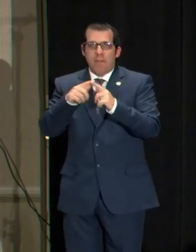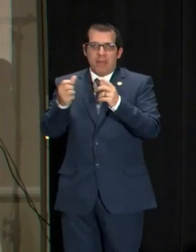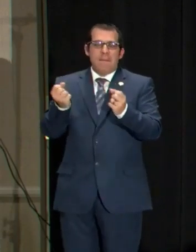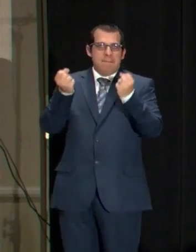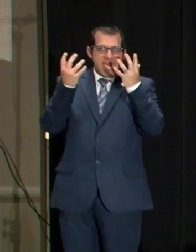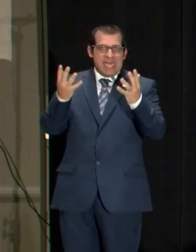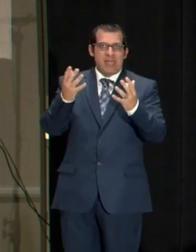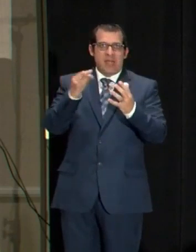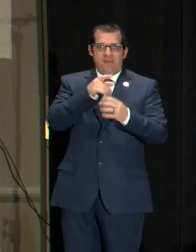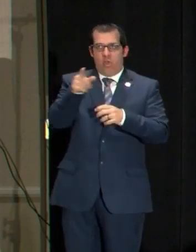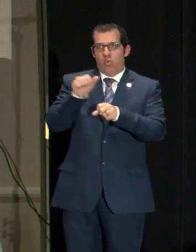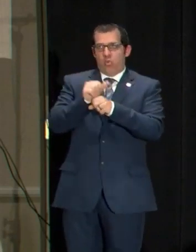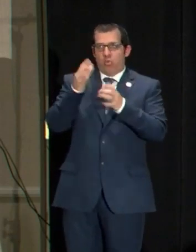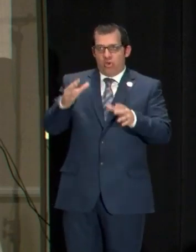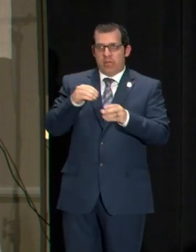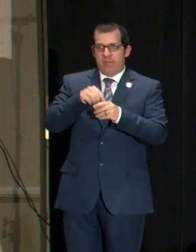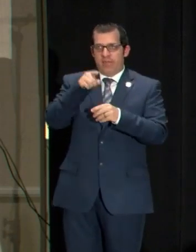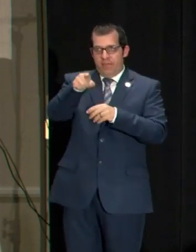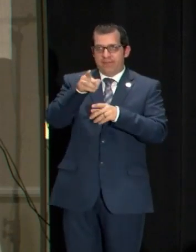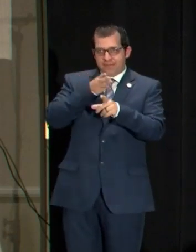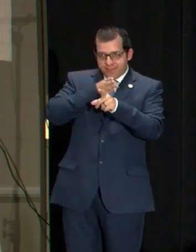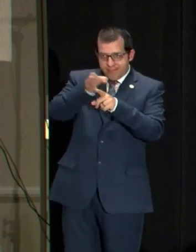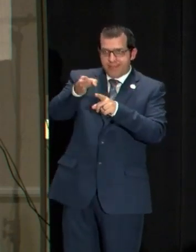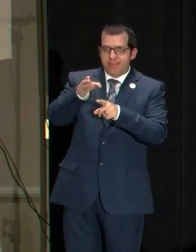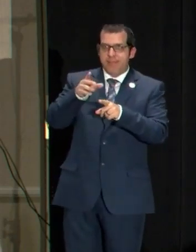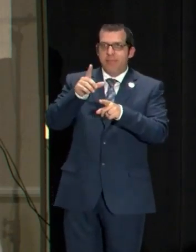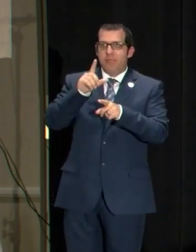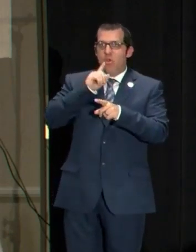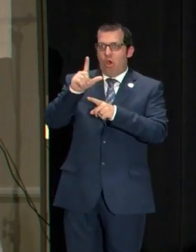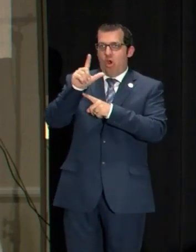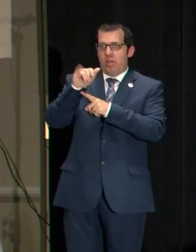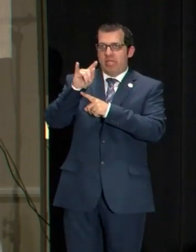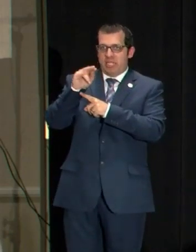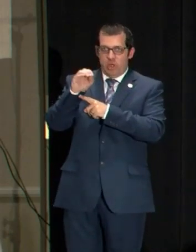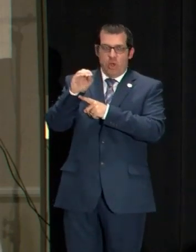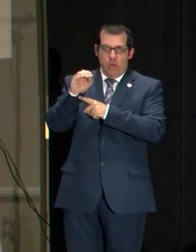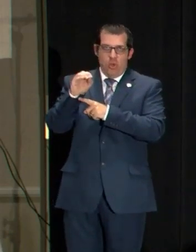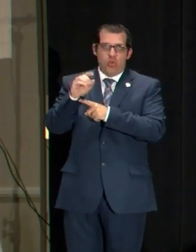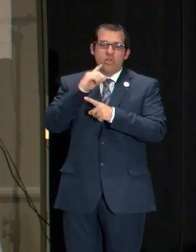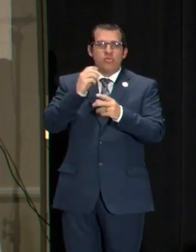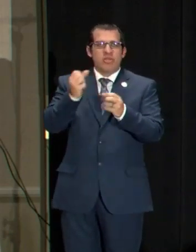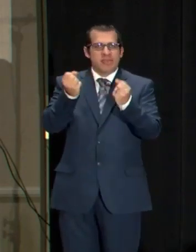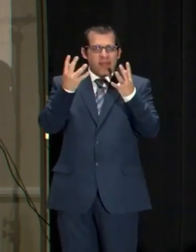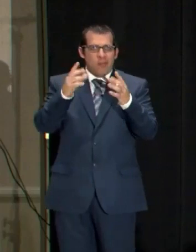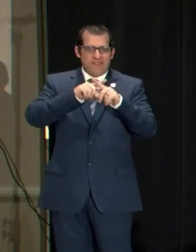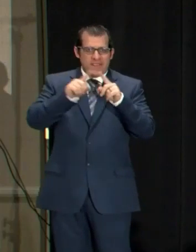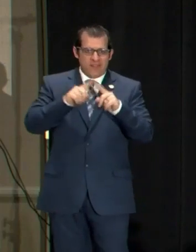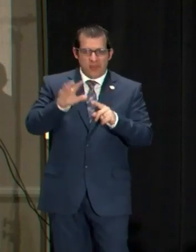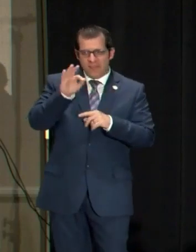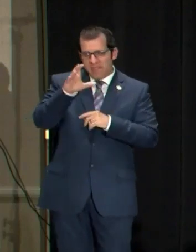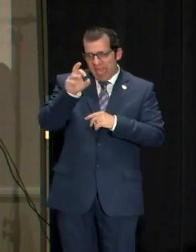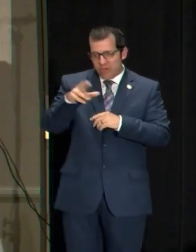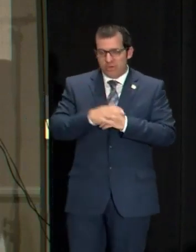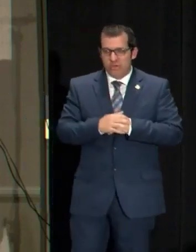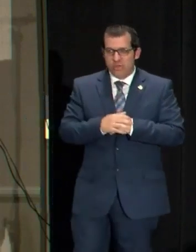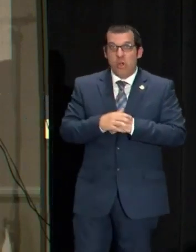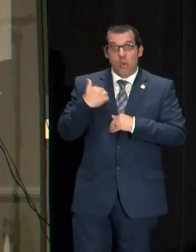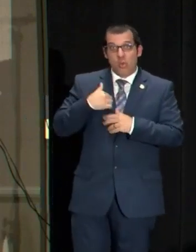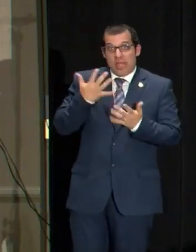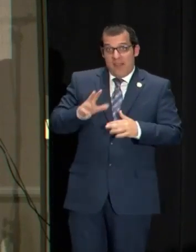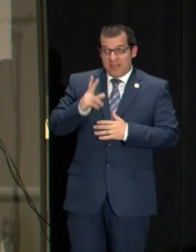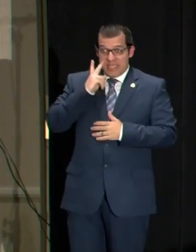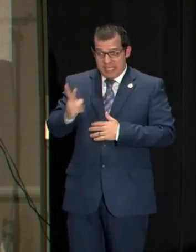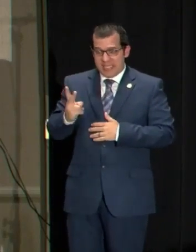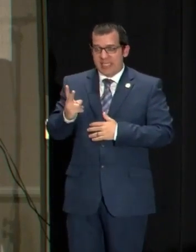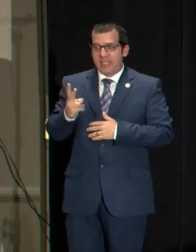many of the workers in that industry are Latino. So there's a number of different factors. What we have seen is